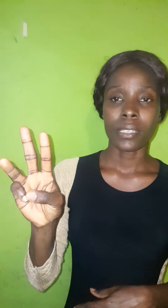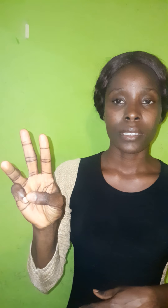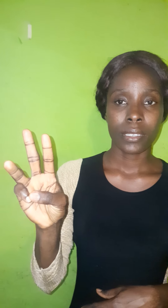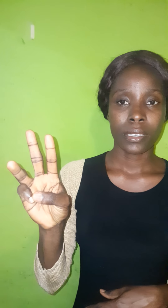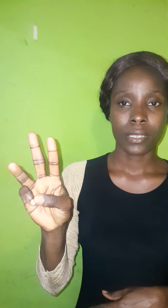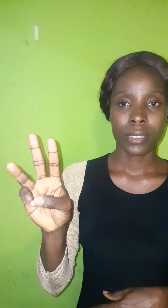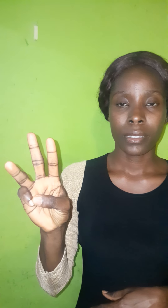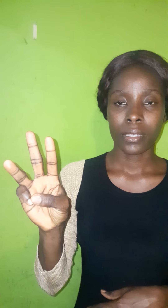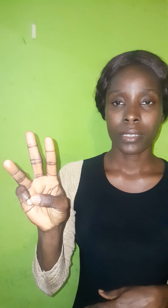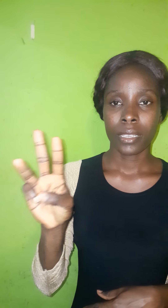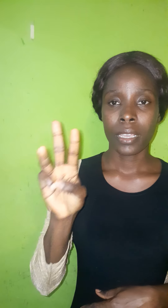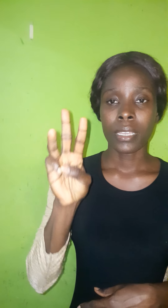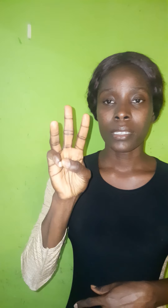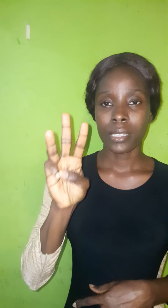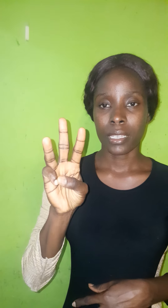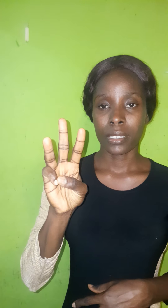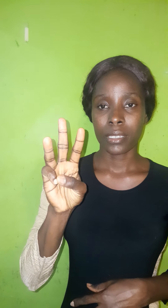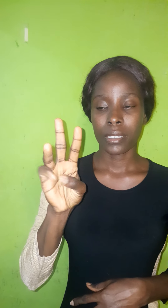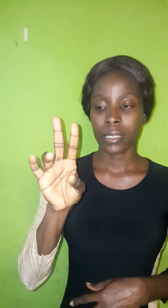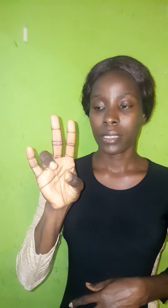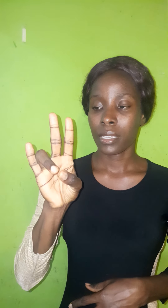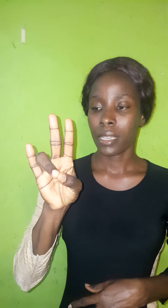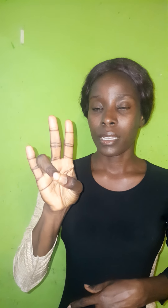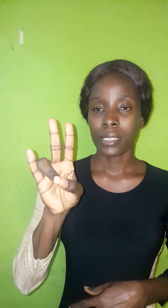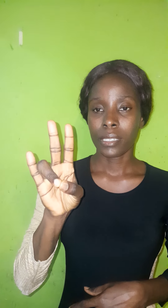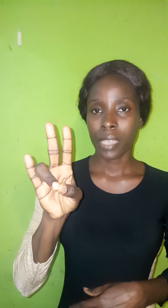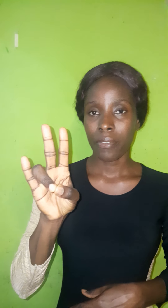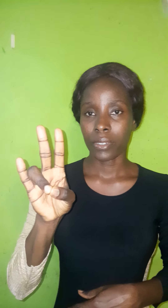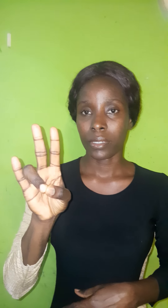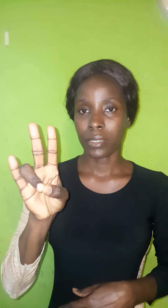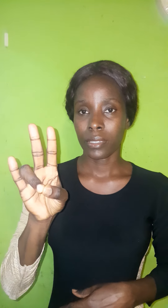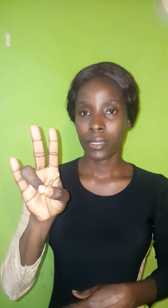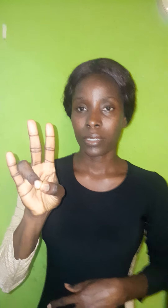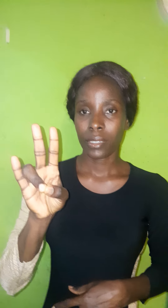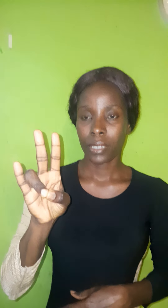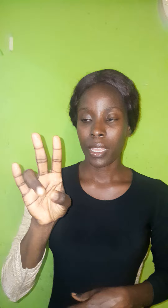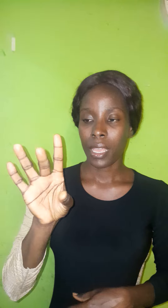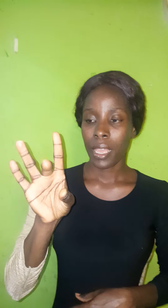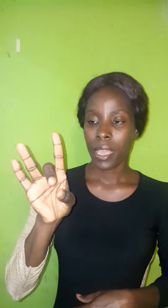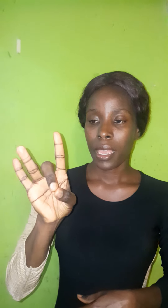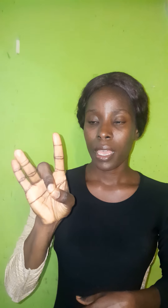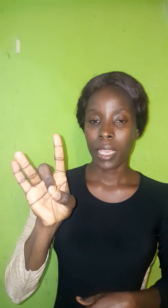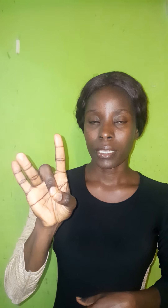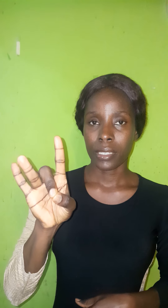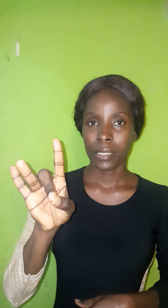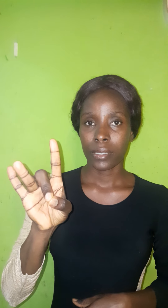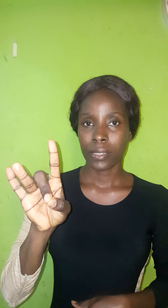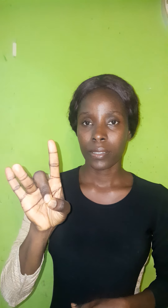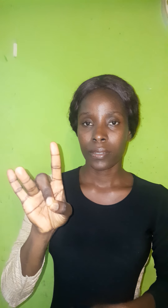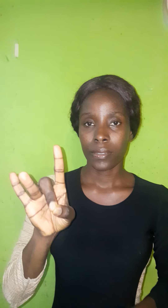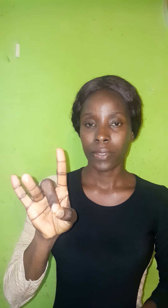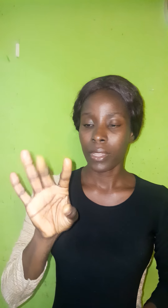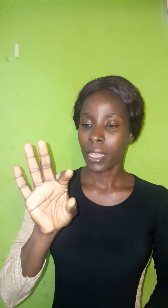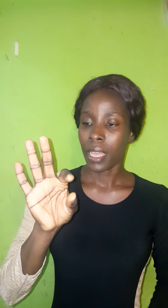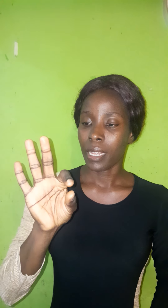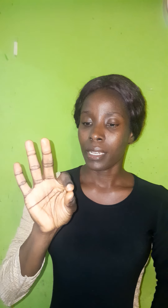6, 6, 7, 8, 9,